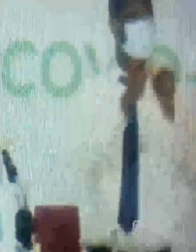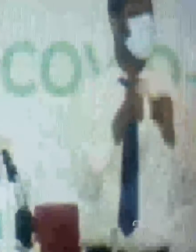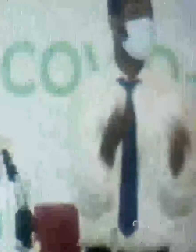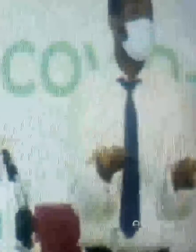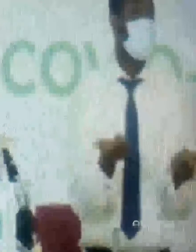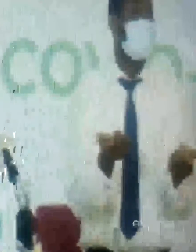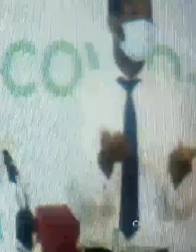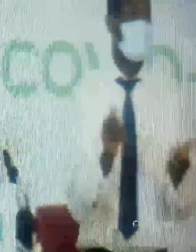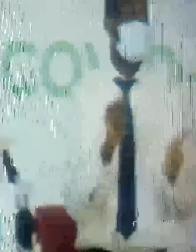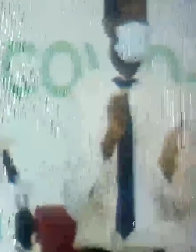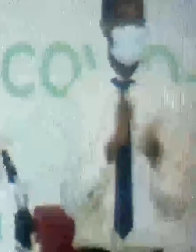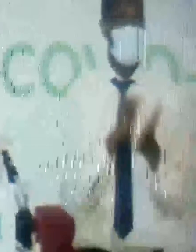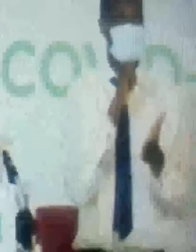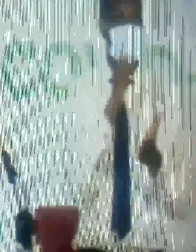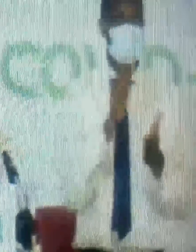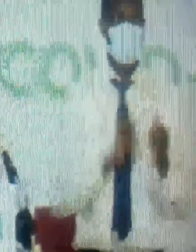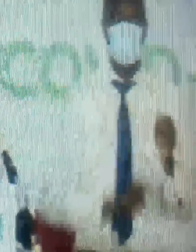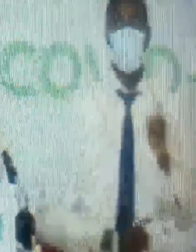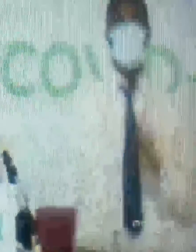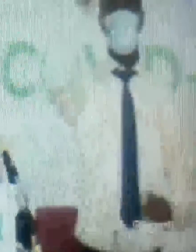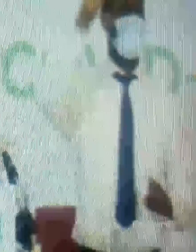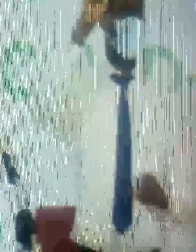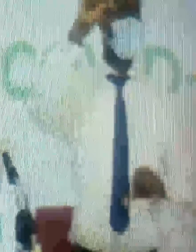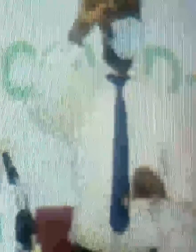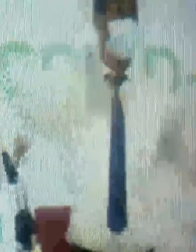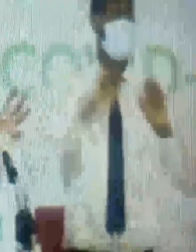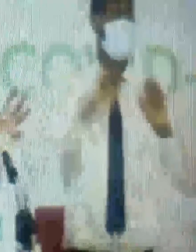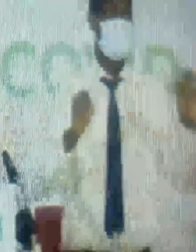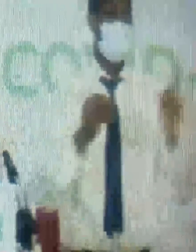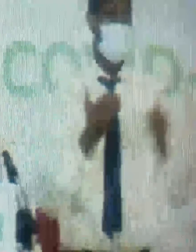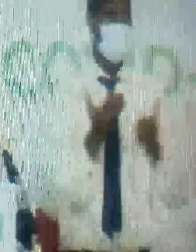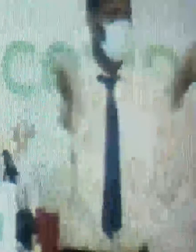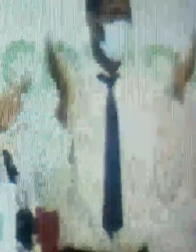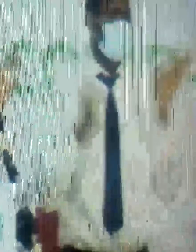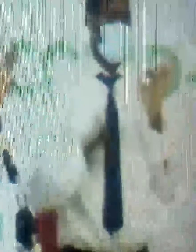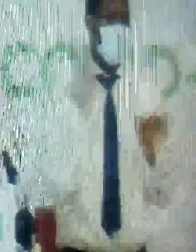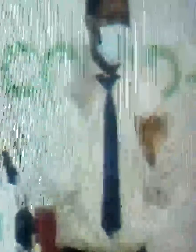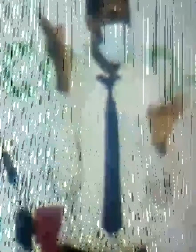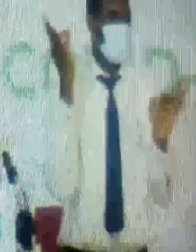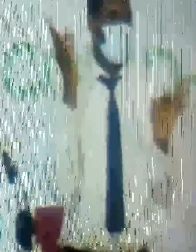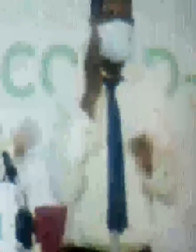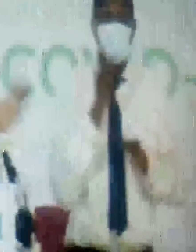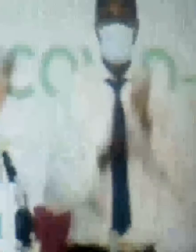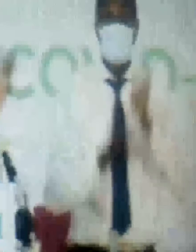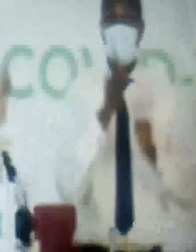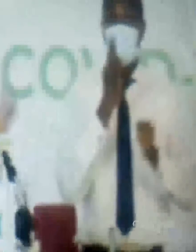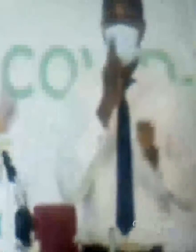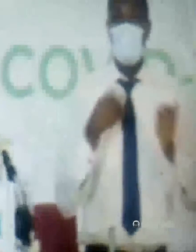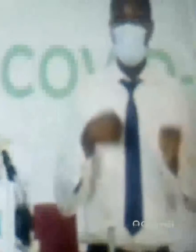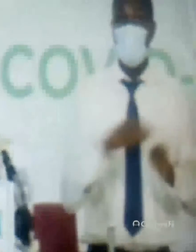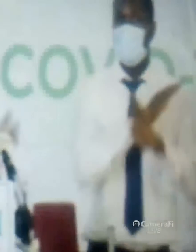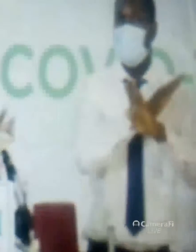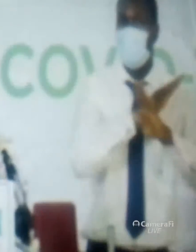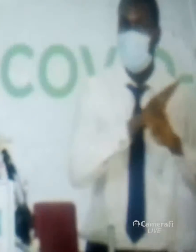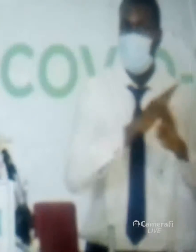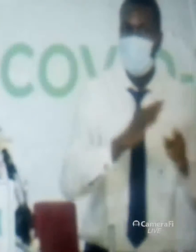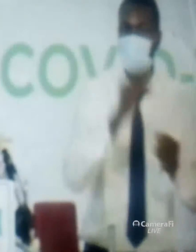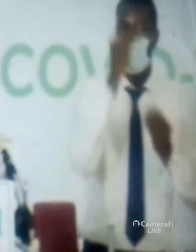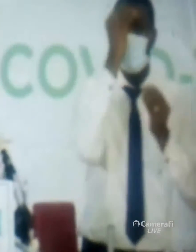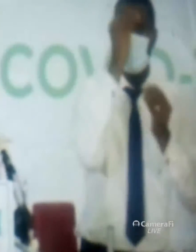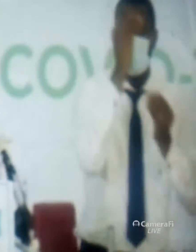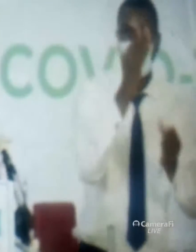It's not rocket science, it's simple. That as long as we do not adhere strictly to